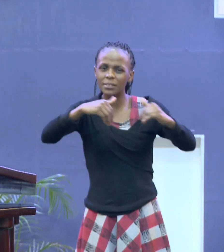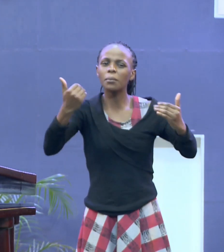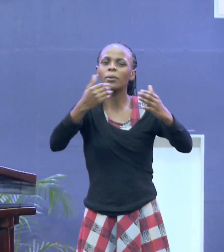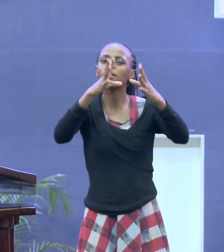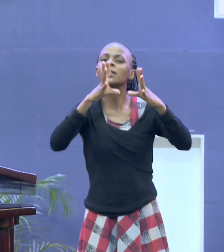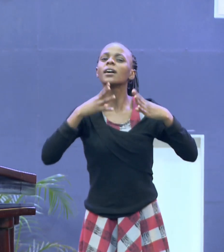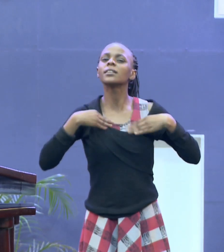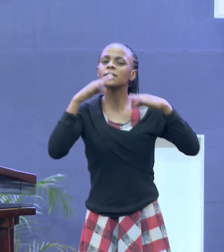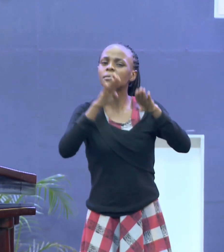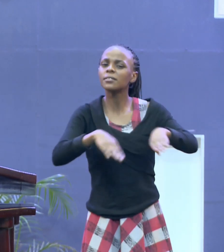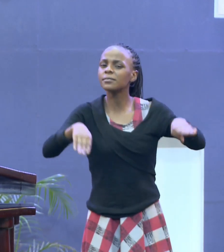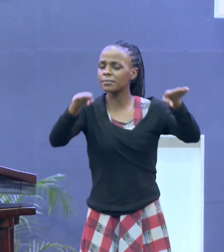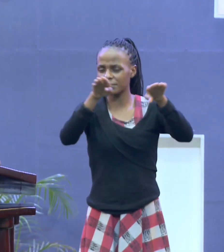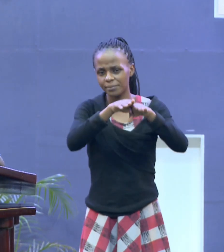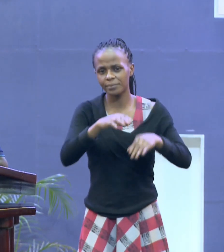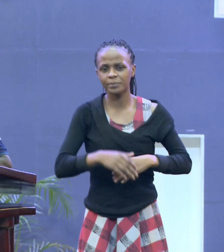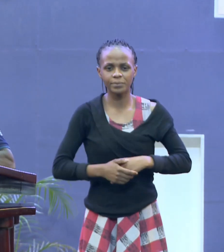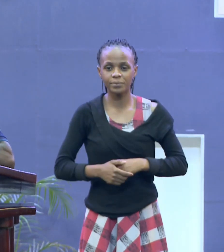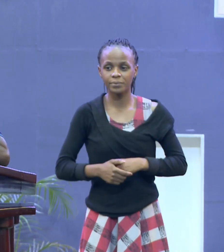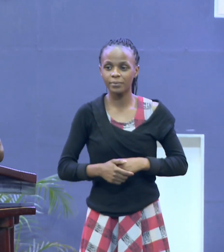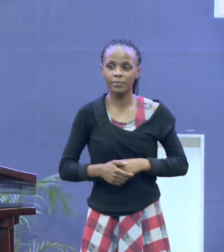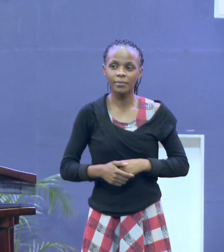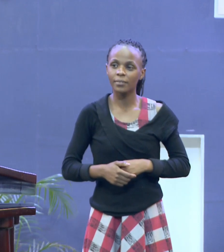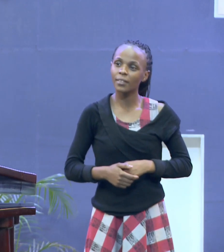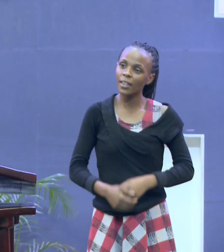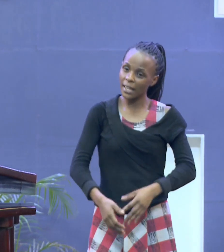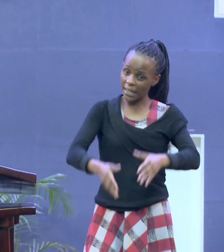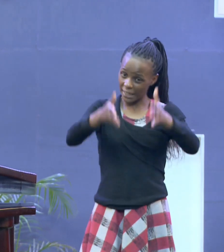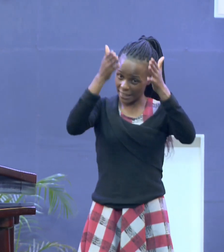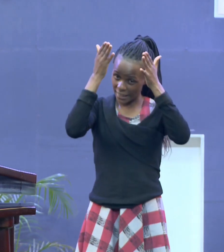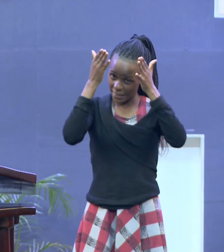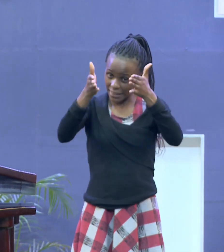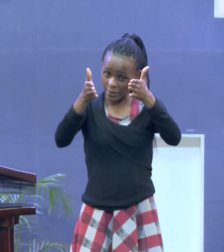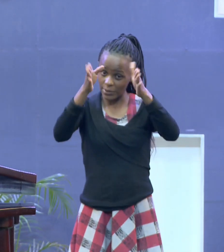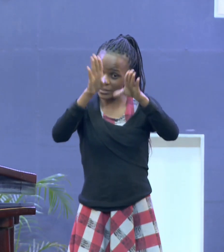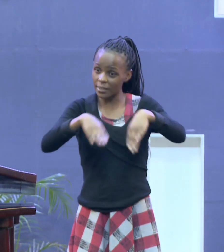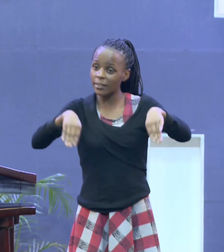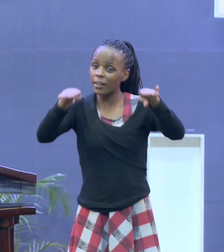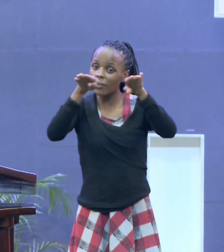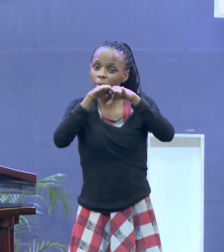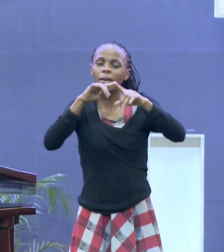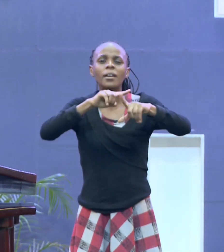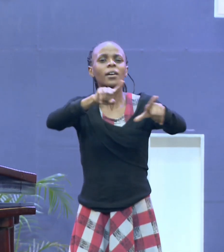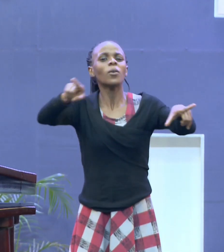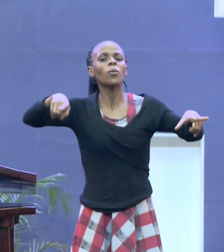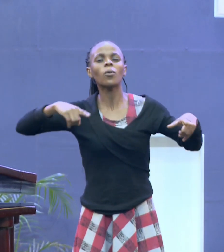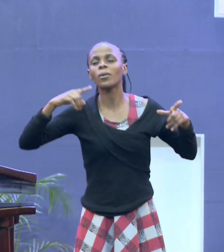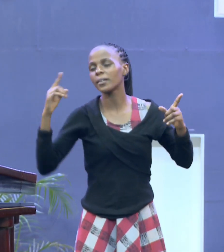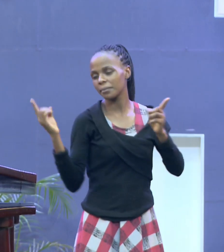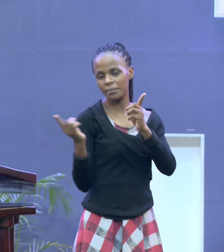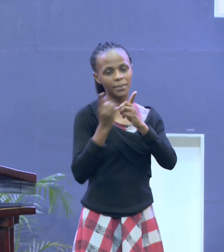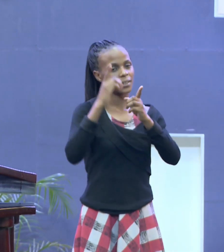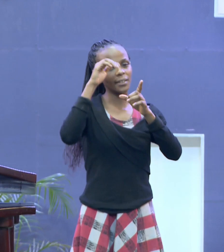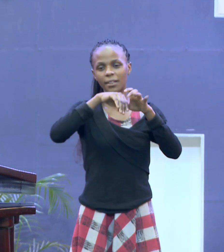mumenya okufaananyizibwa okwikiganya okwo. There is a conformity that we found in the family where we